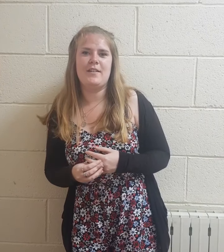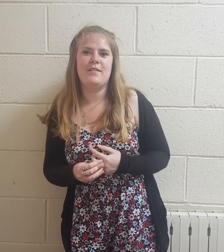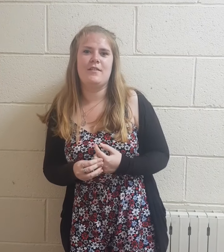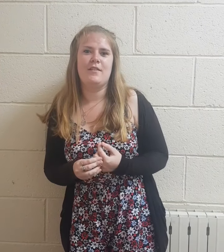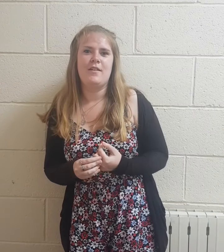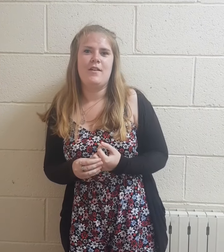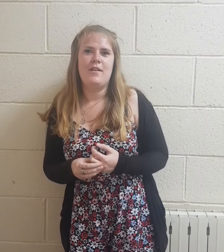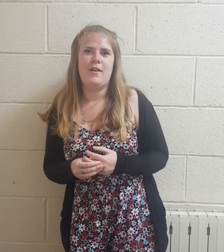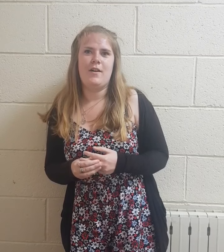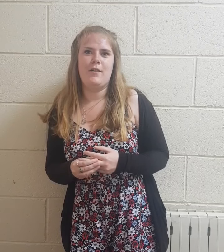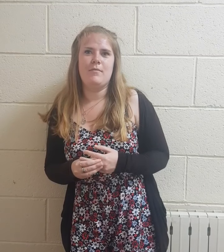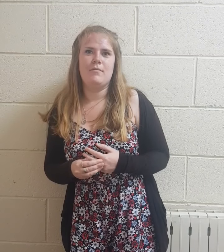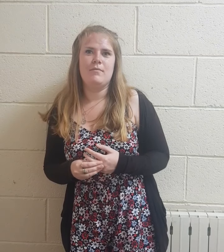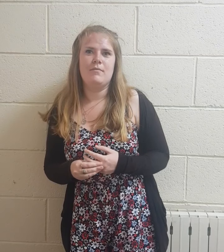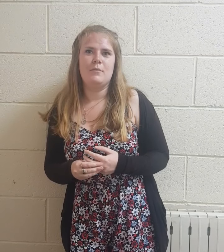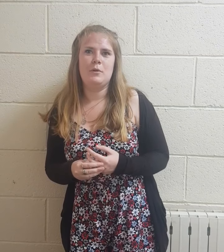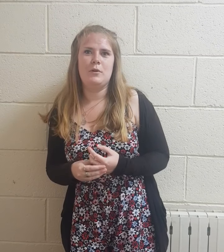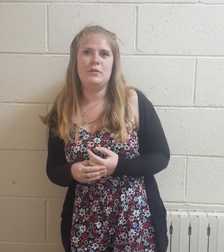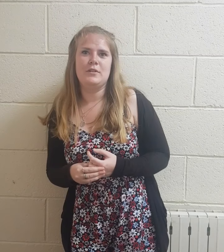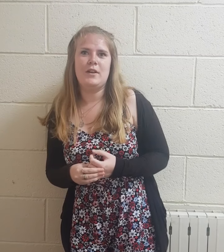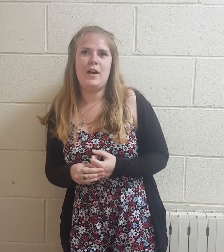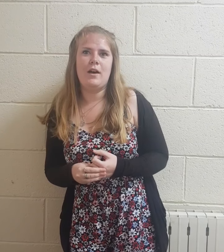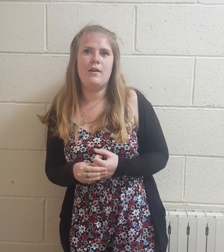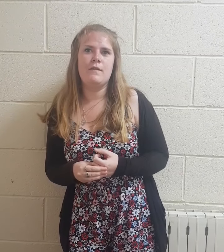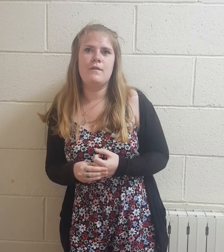friends, talk to staff,